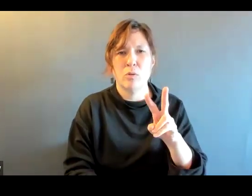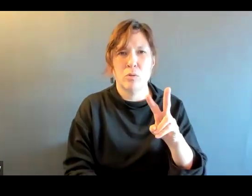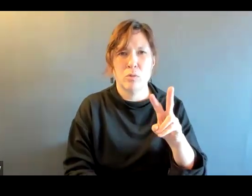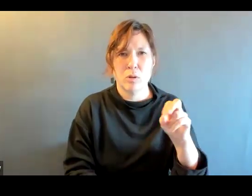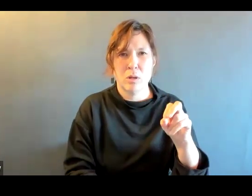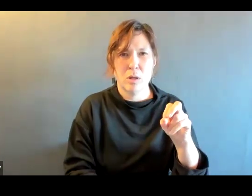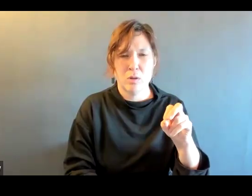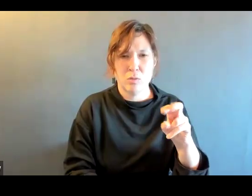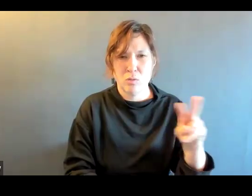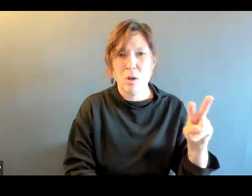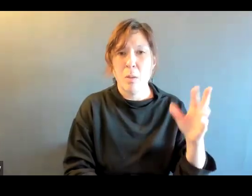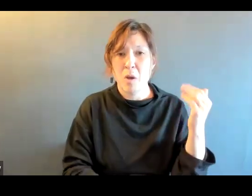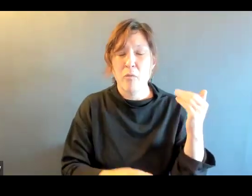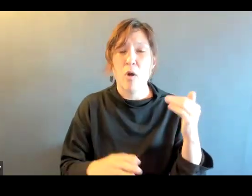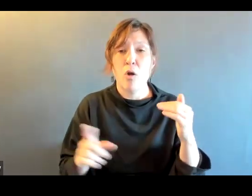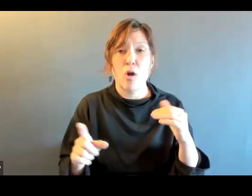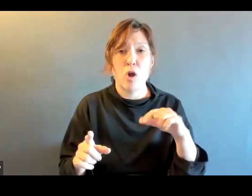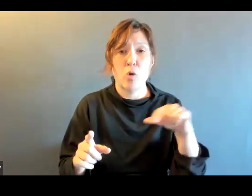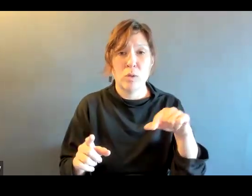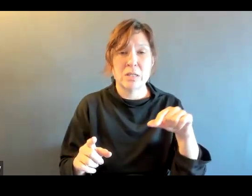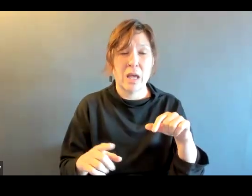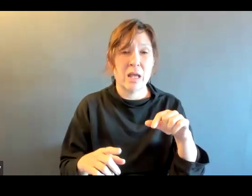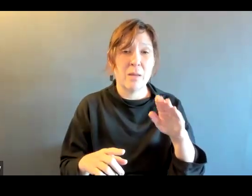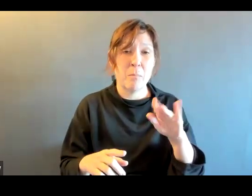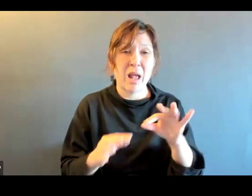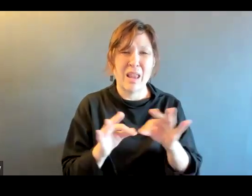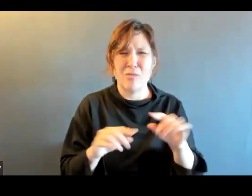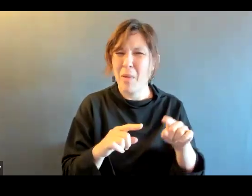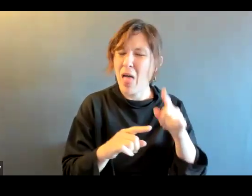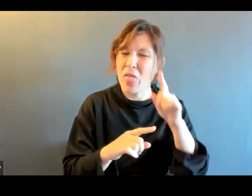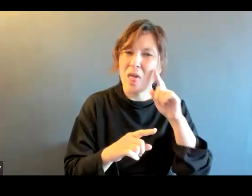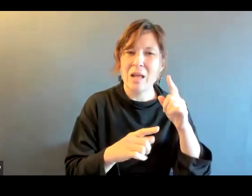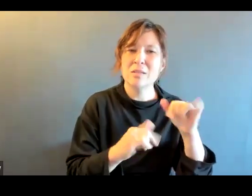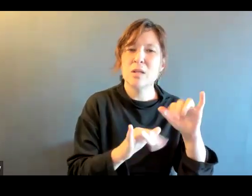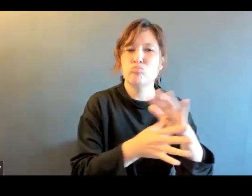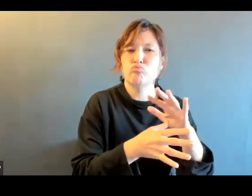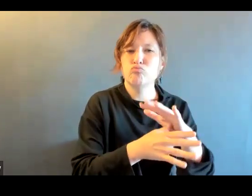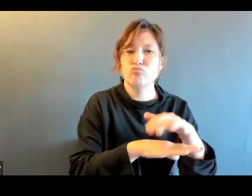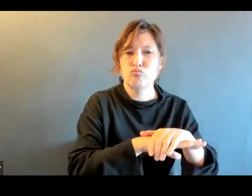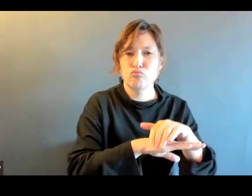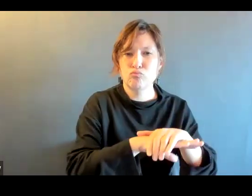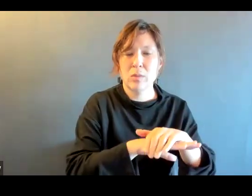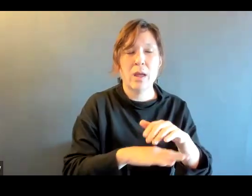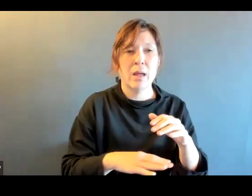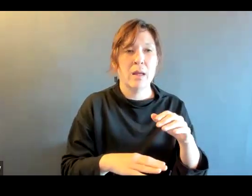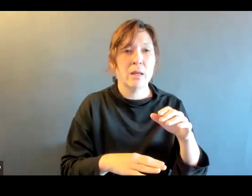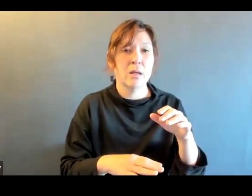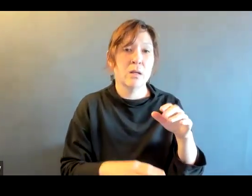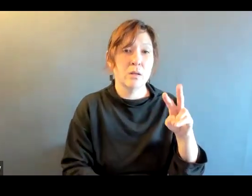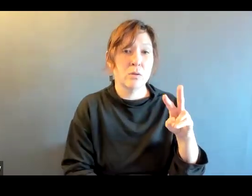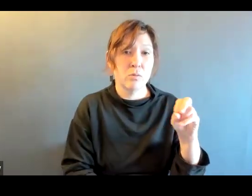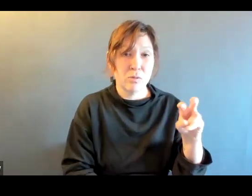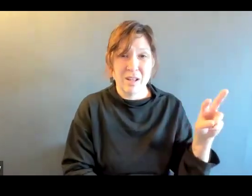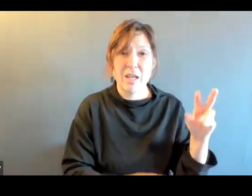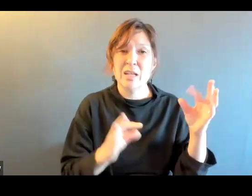bilingual program, but the goal was still English only. In 2002, after bilingual programs were eliminated statewide, teachers could use Chinese